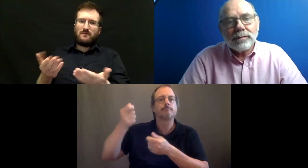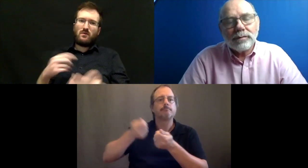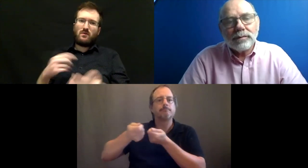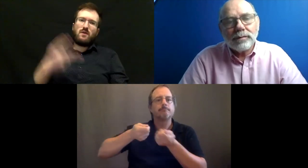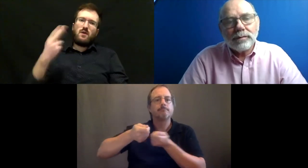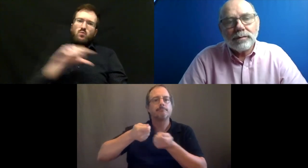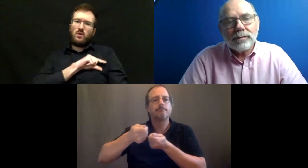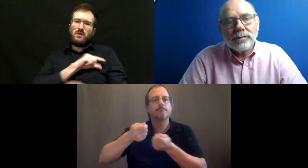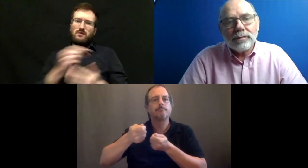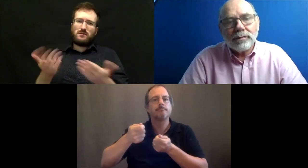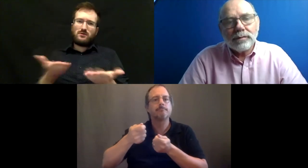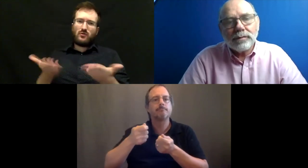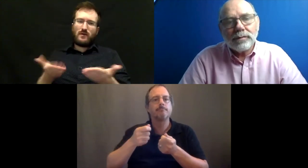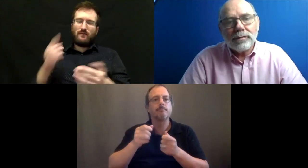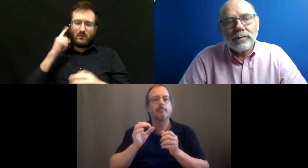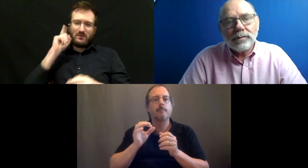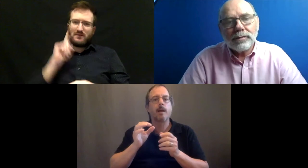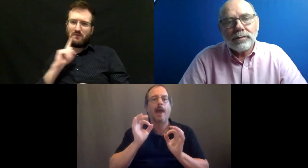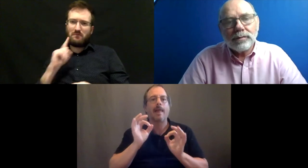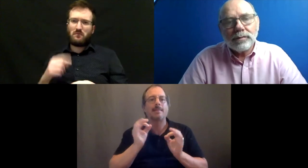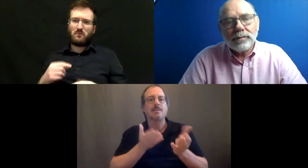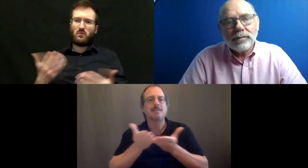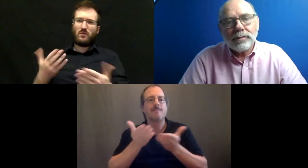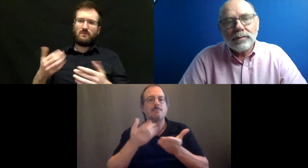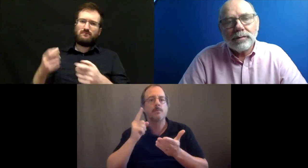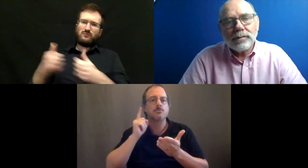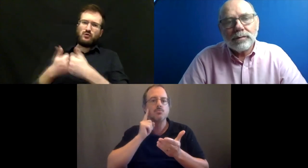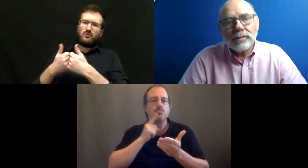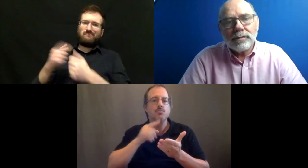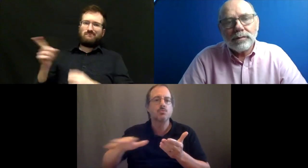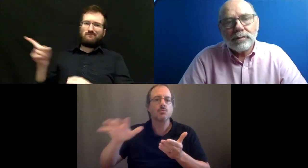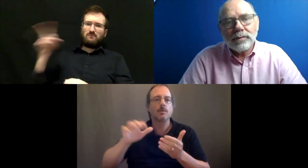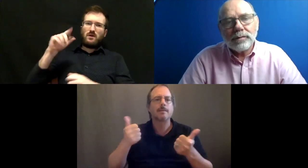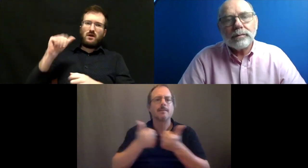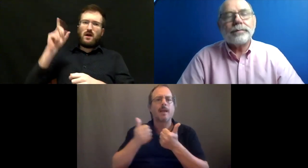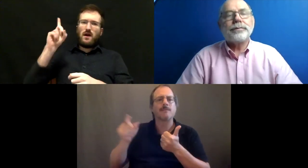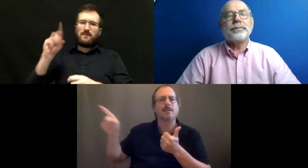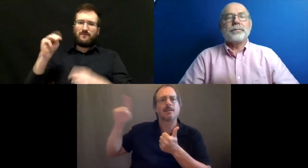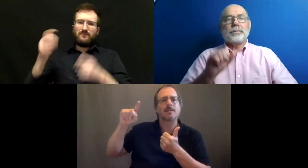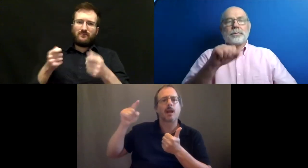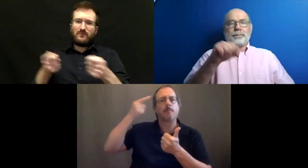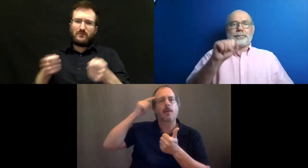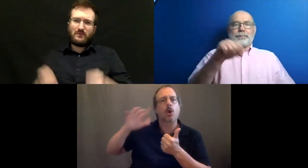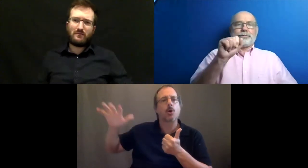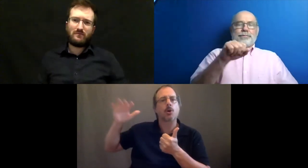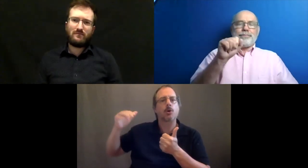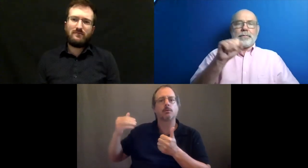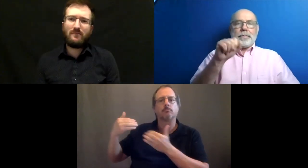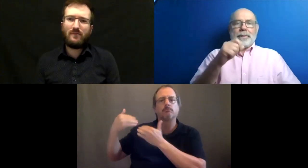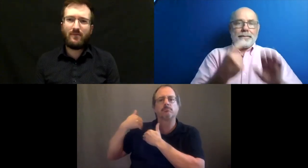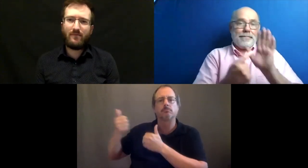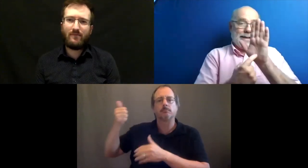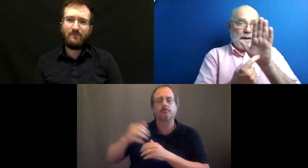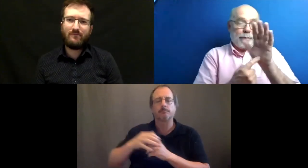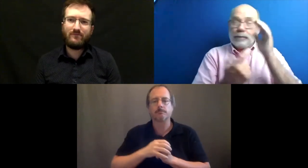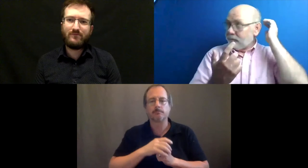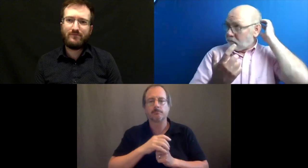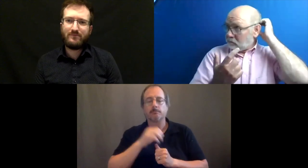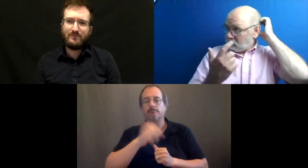What are some challenges that you're seeing in the quality of service provision for deaf and hard of hearing individuals? What are some challenges